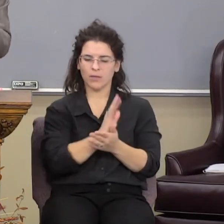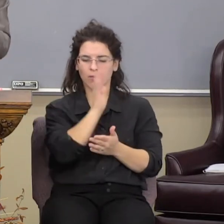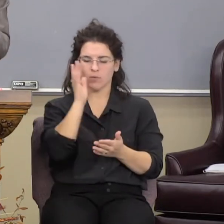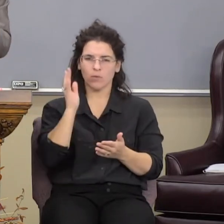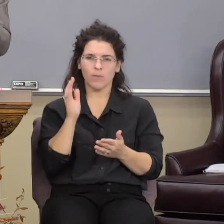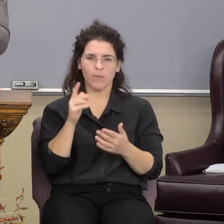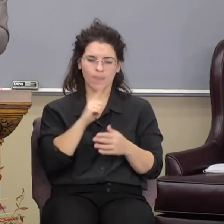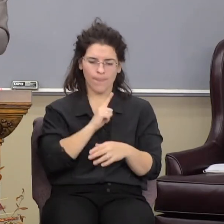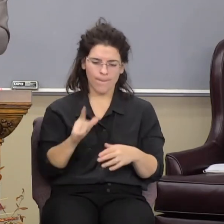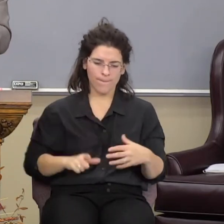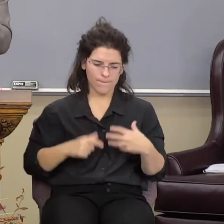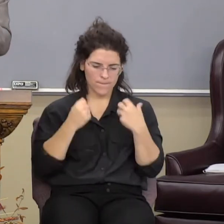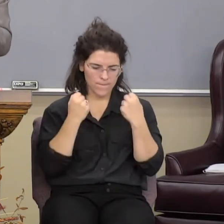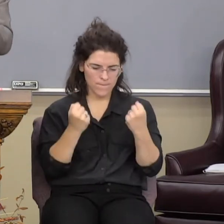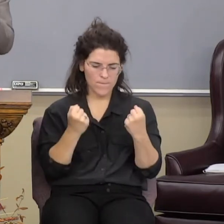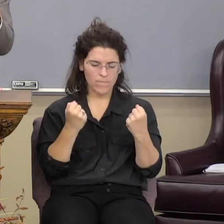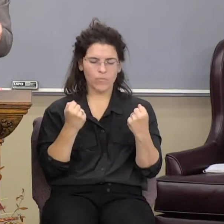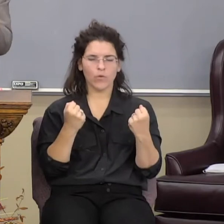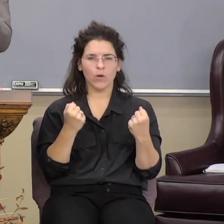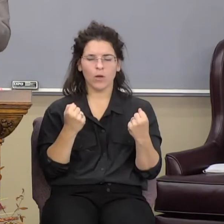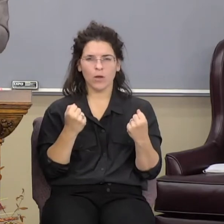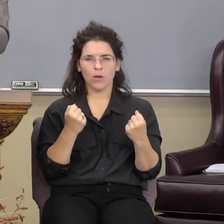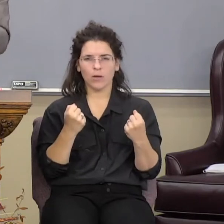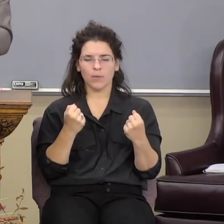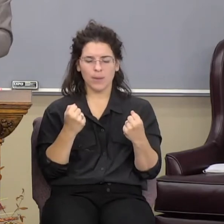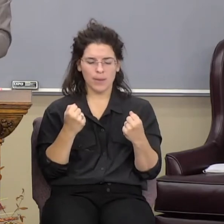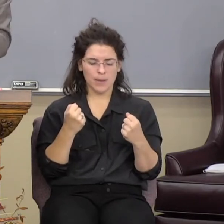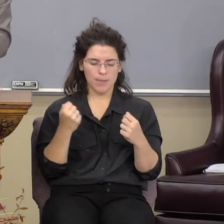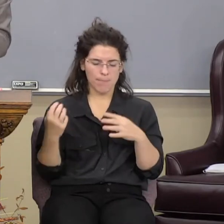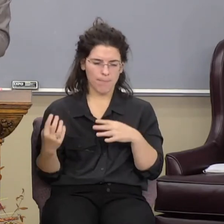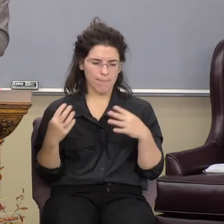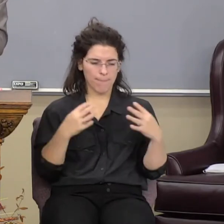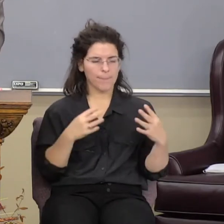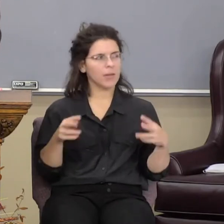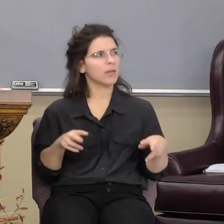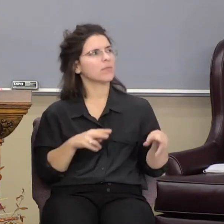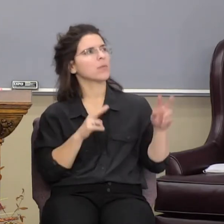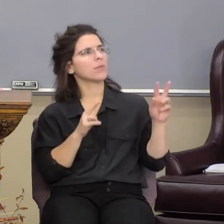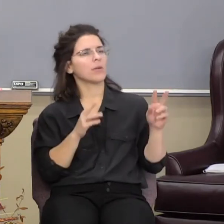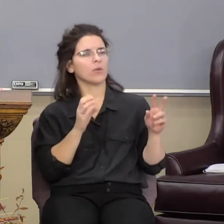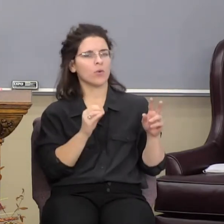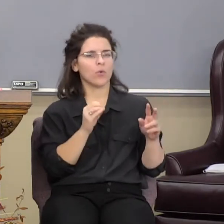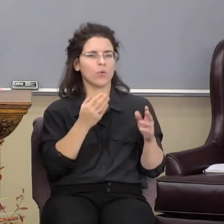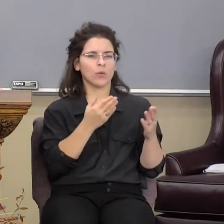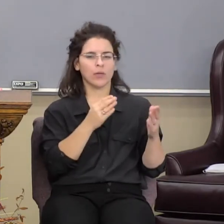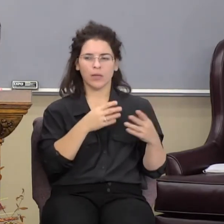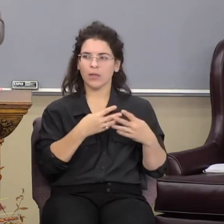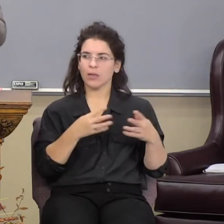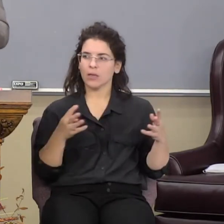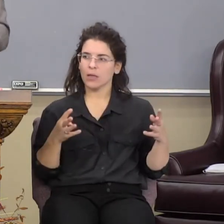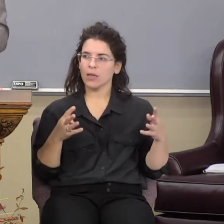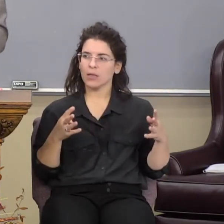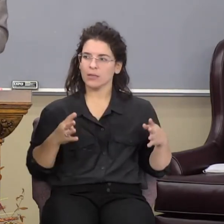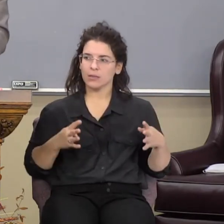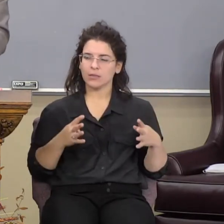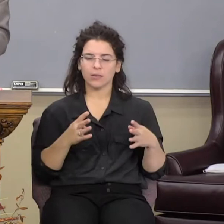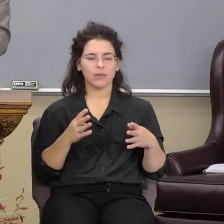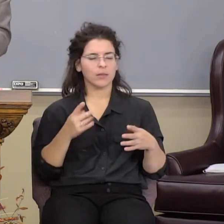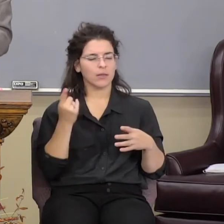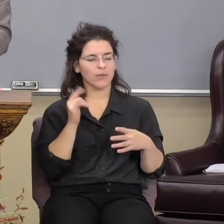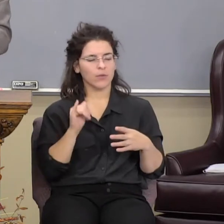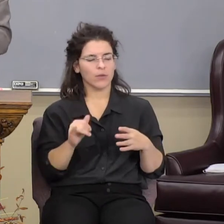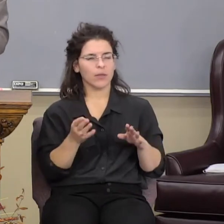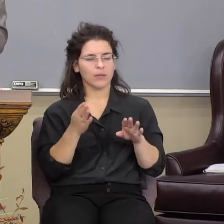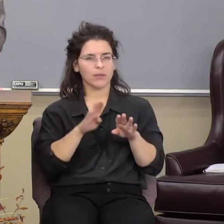Lord strong and mighty, the Lord mighty in battle. Lift up your heads, O ye gates, even lift them up, ye everlasting